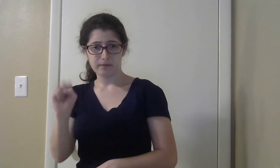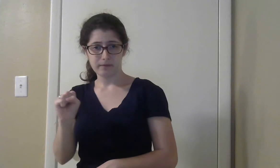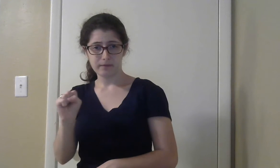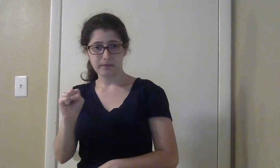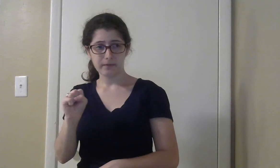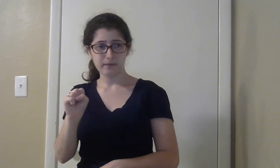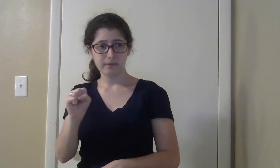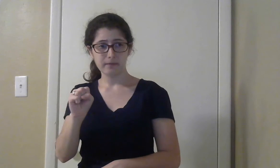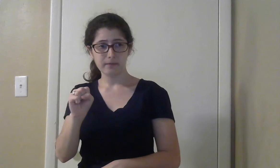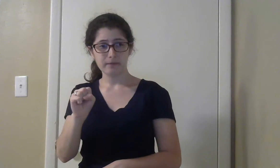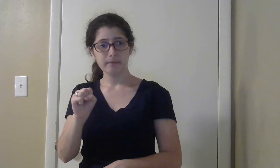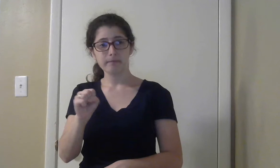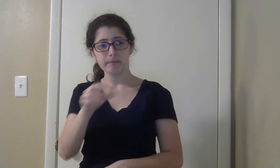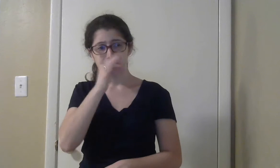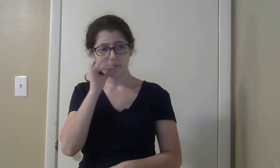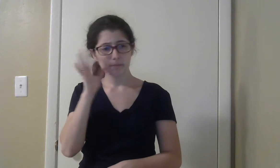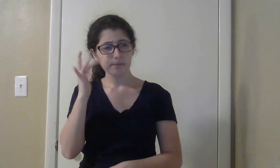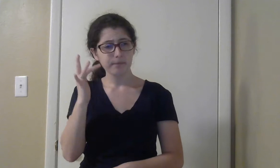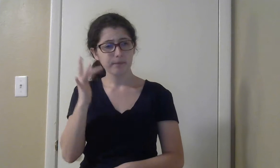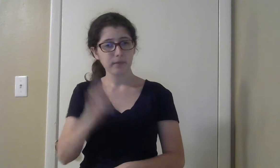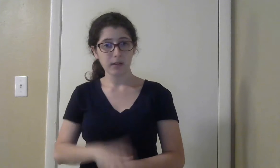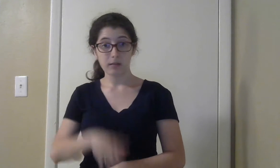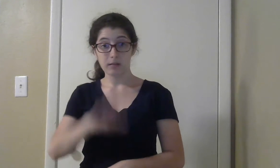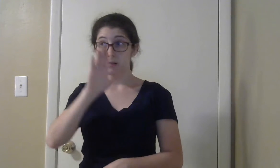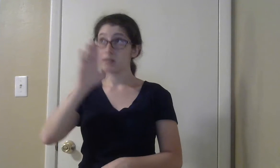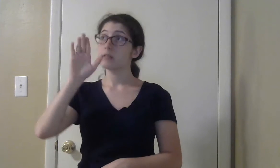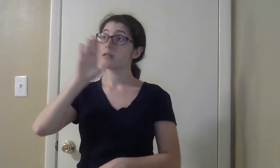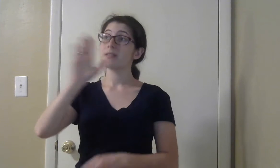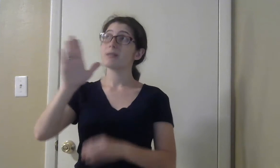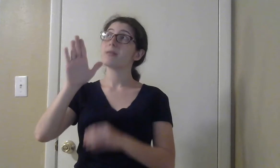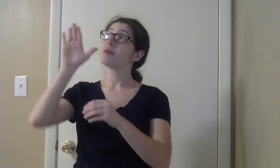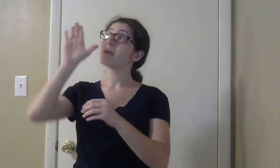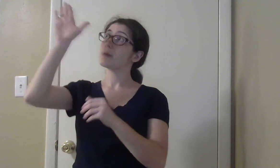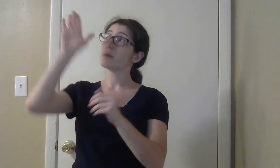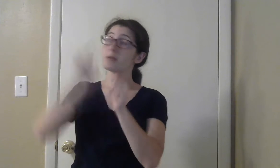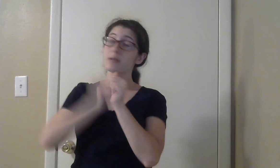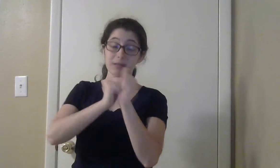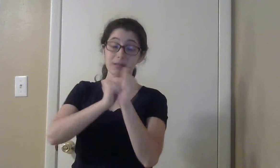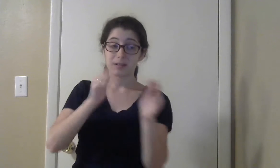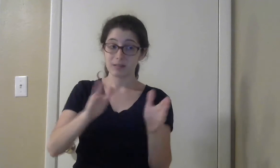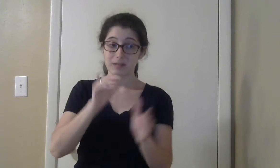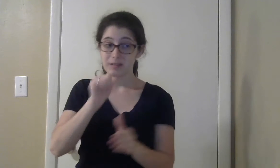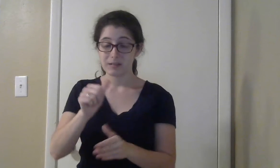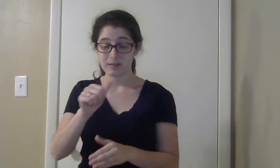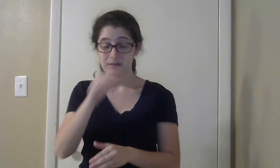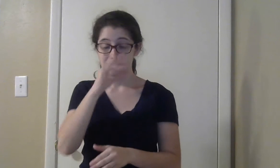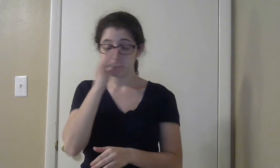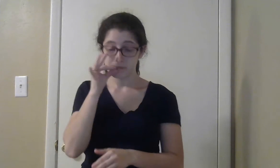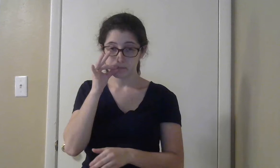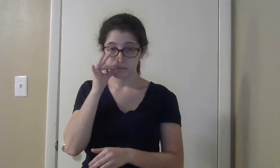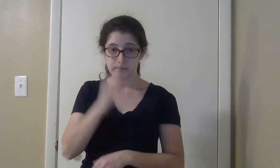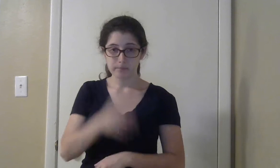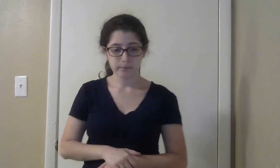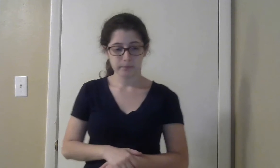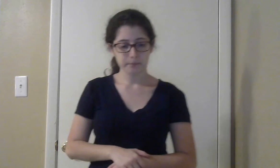disciples, Jesus, do not fast? And Jesus said to them, can the wedding guests mourn as long as